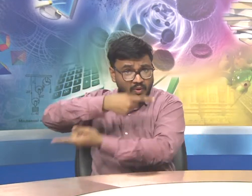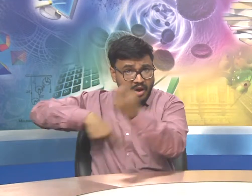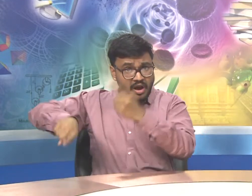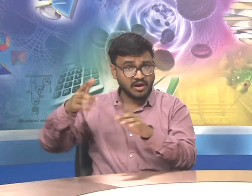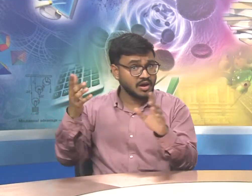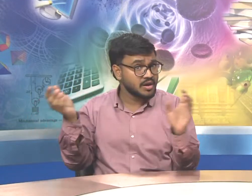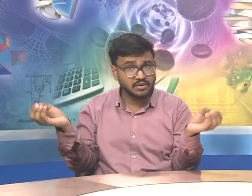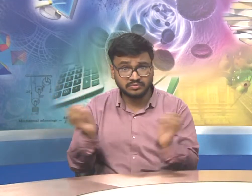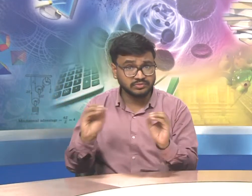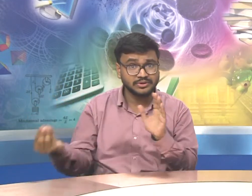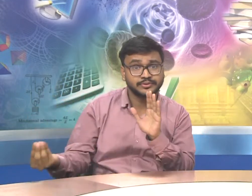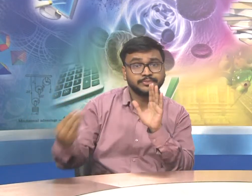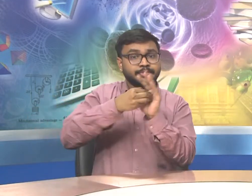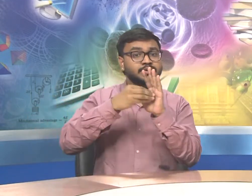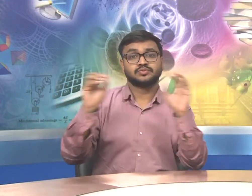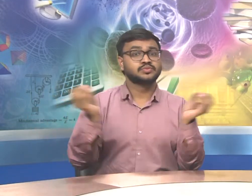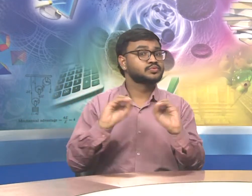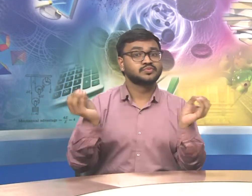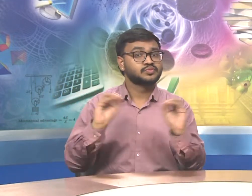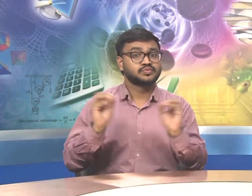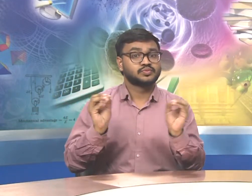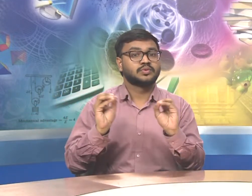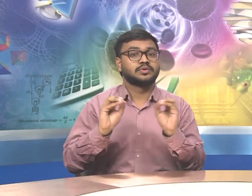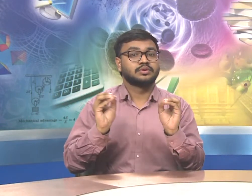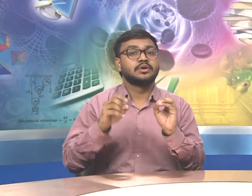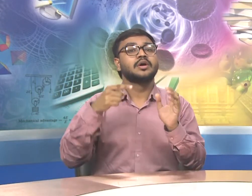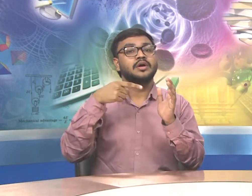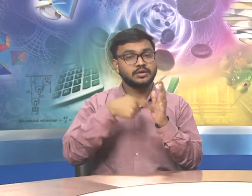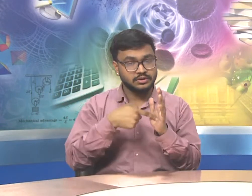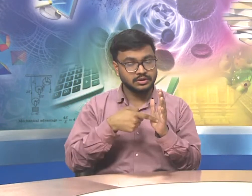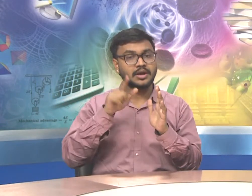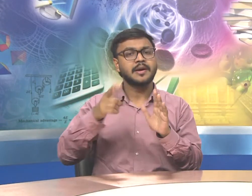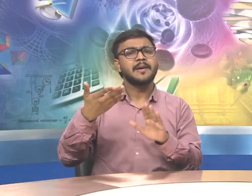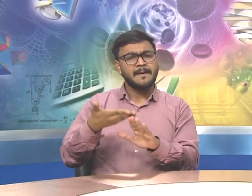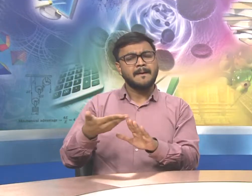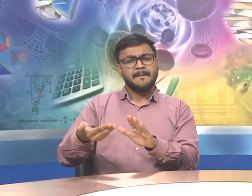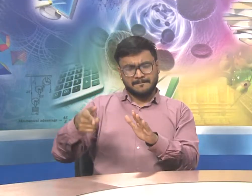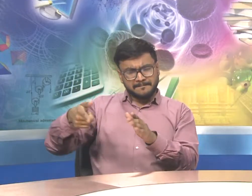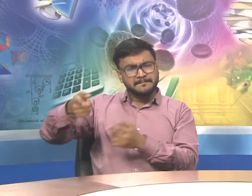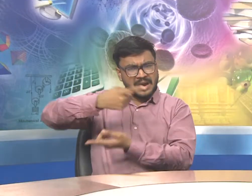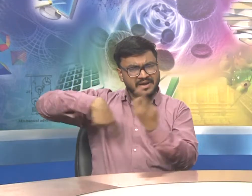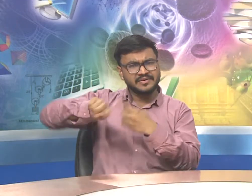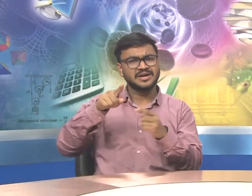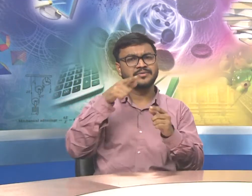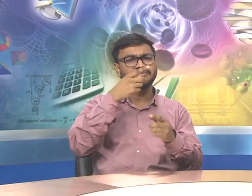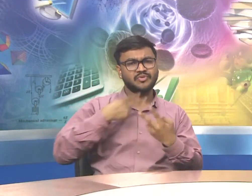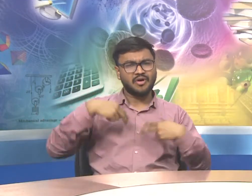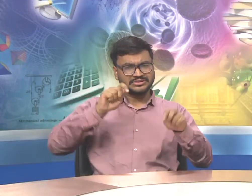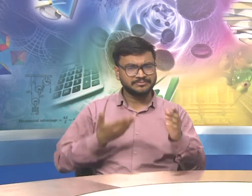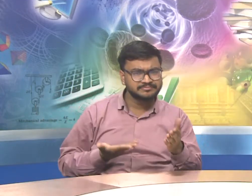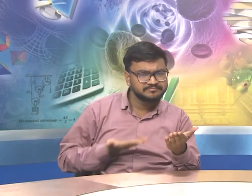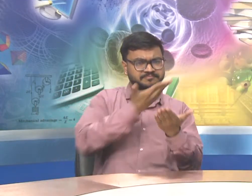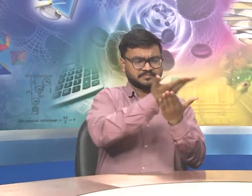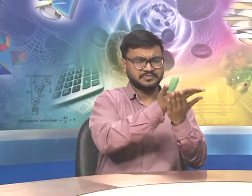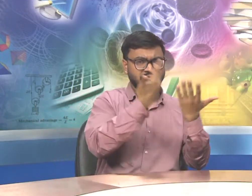It does not allow the executive or the parliament to violate any provision of the